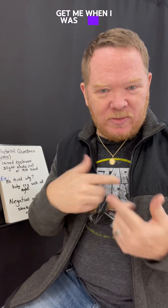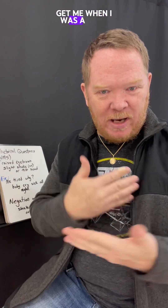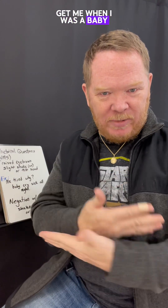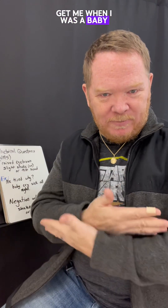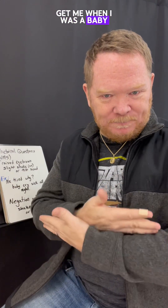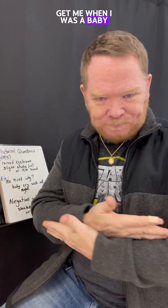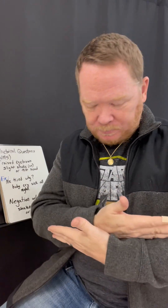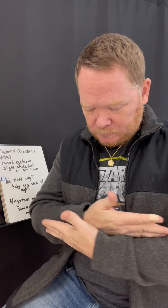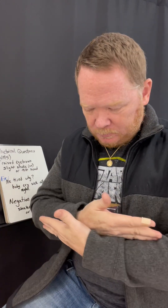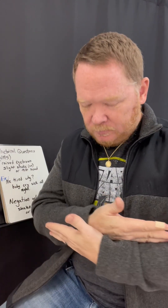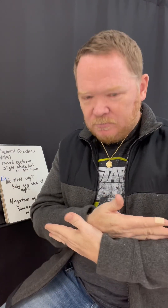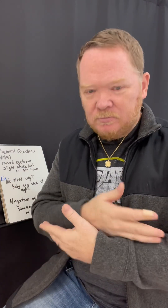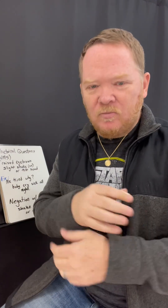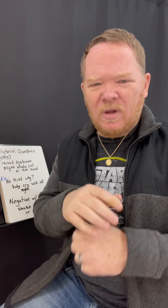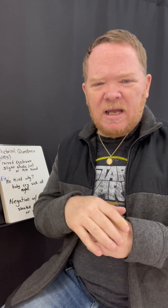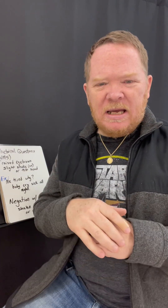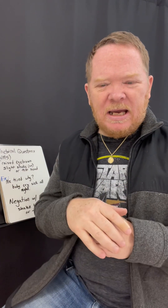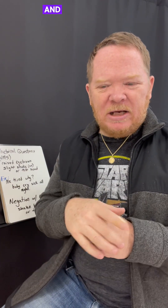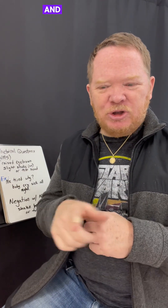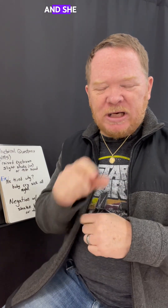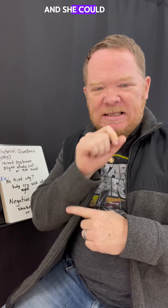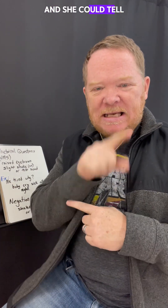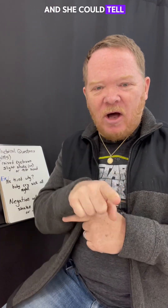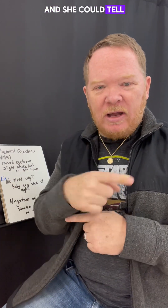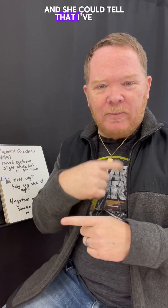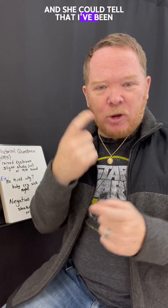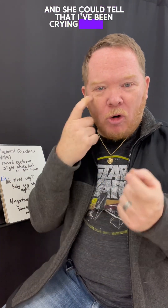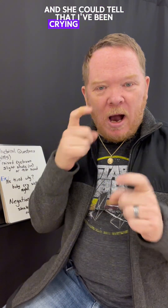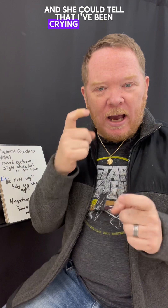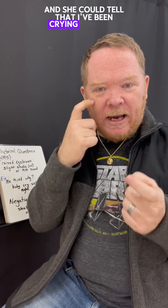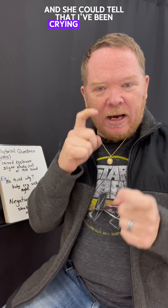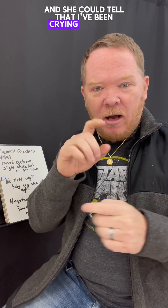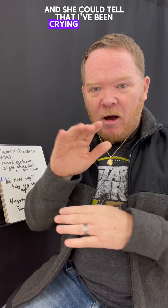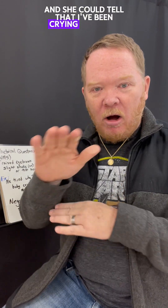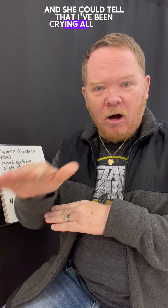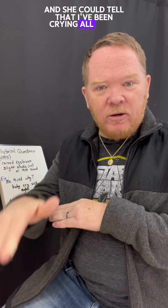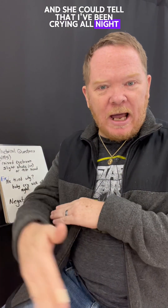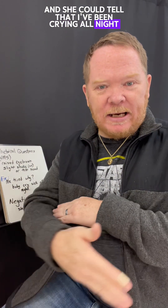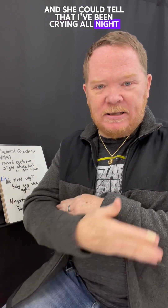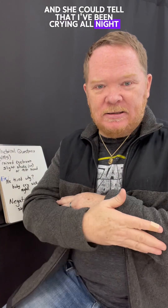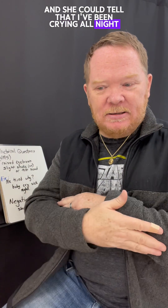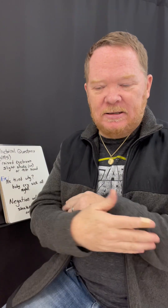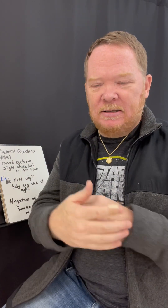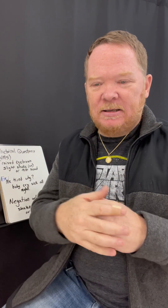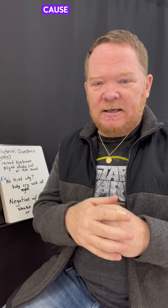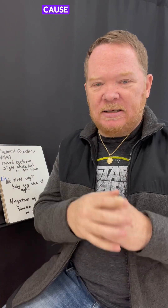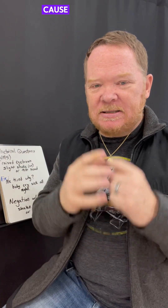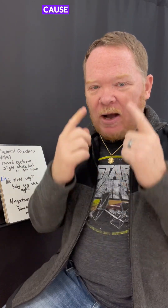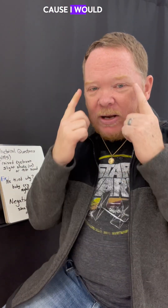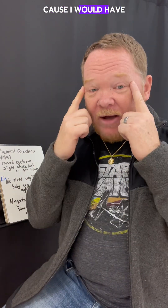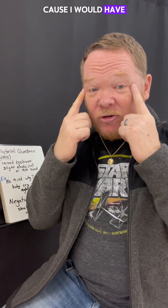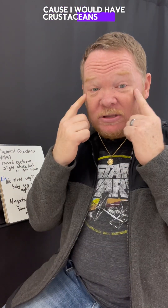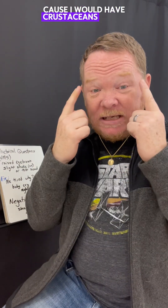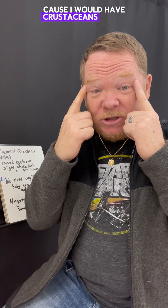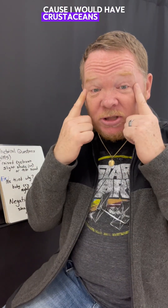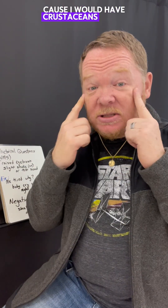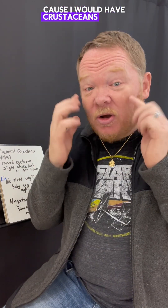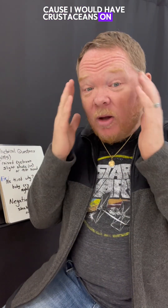baby. And she could tell that I'd been crying all night because I would have crustaceans on